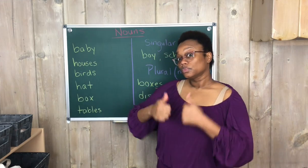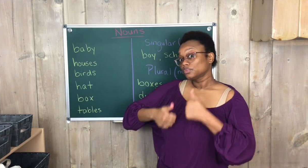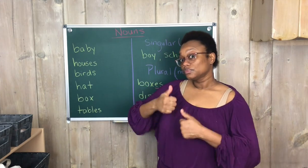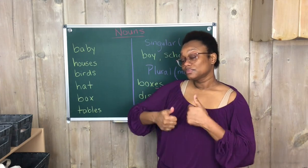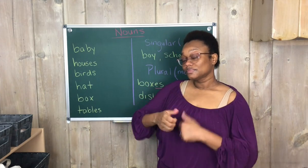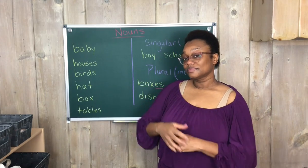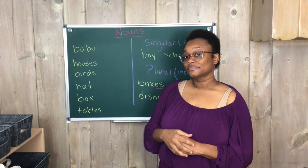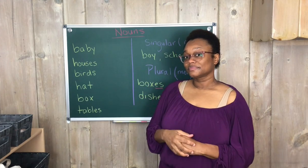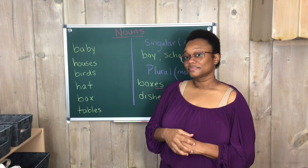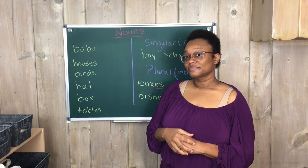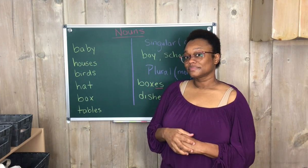Which?